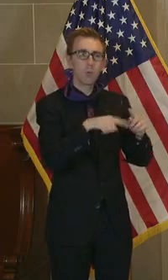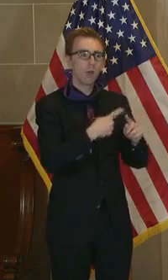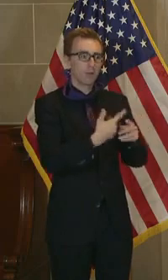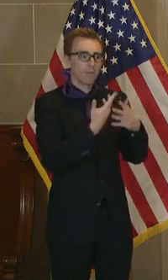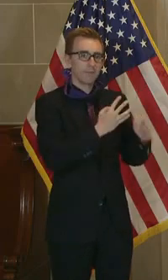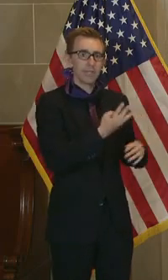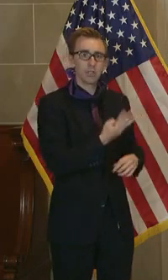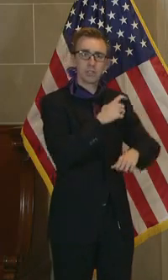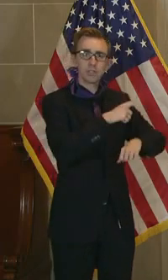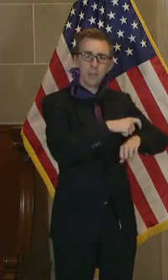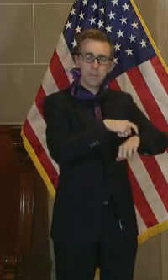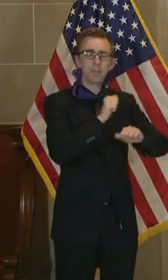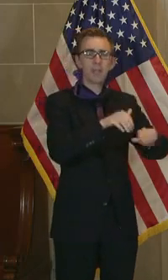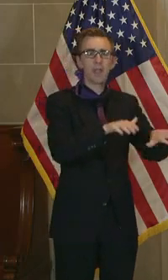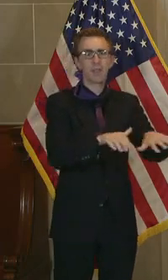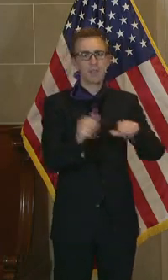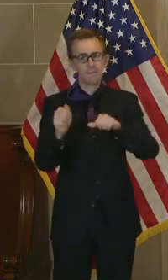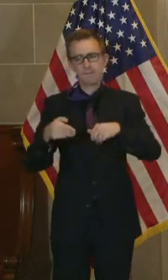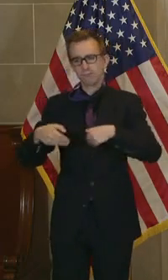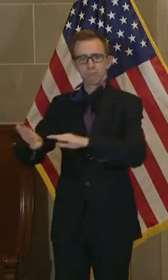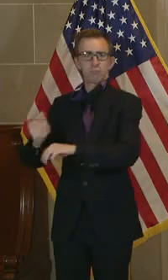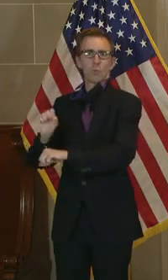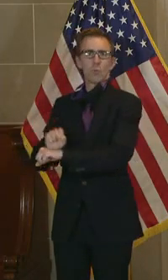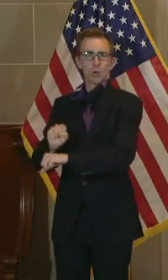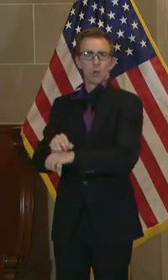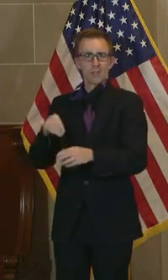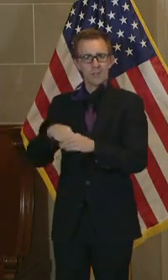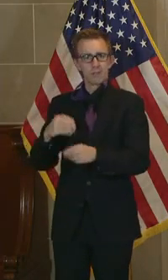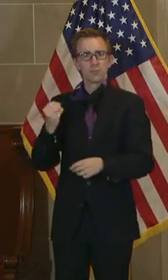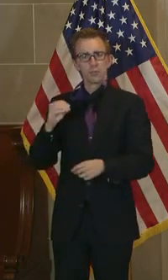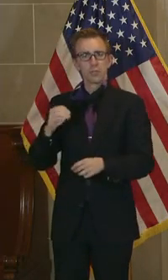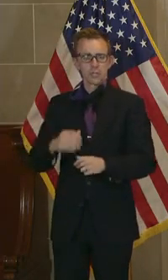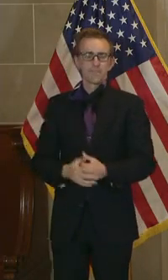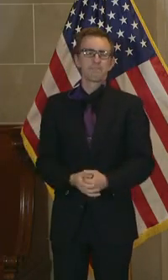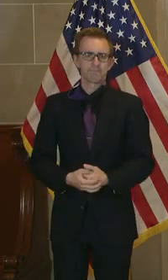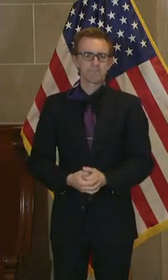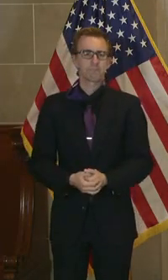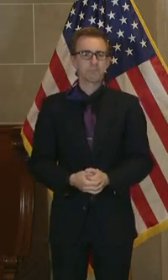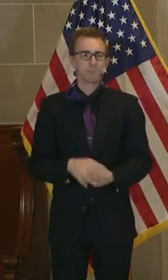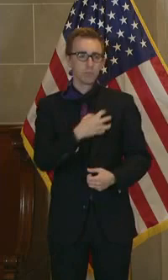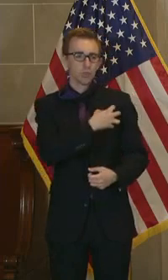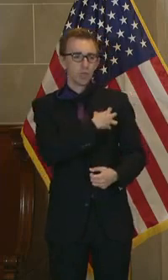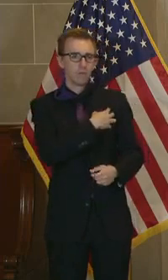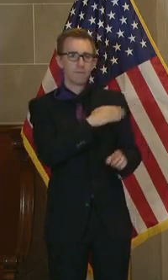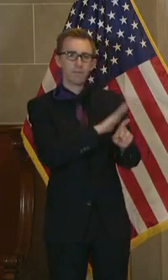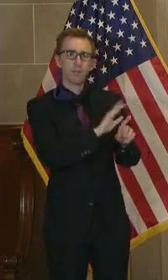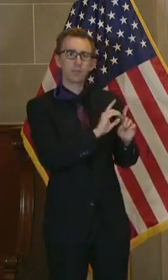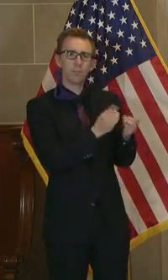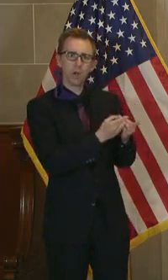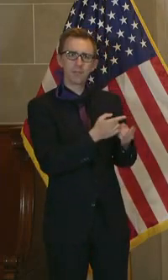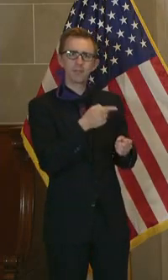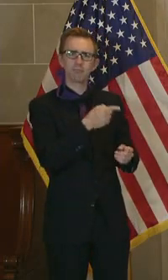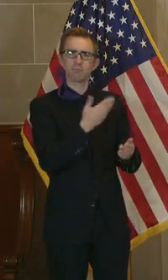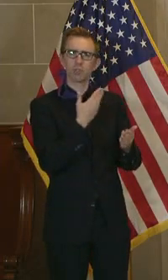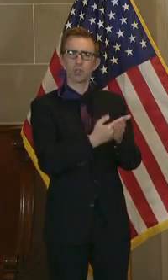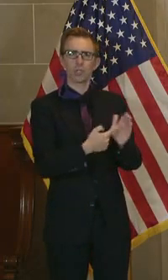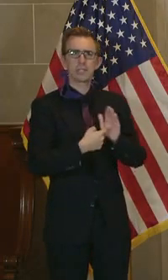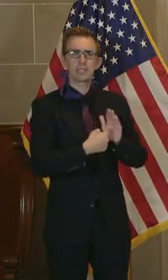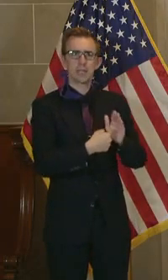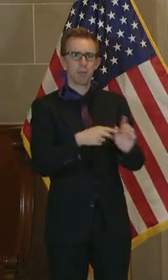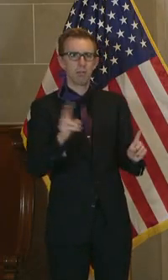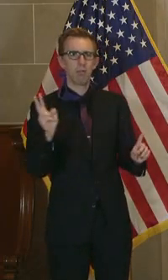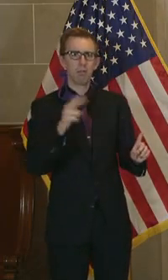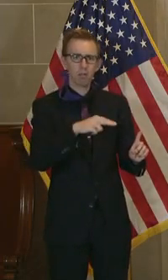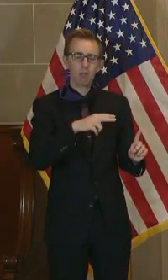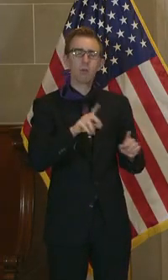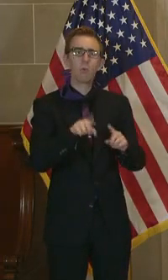be involved in the workforce in the state of Missouri. The sheriff and his department is a shining example of what we can do